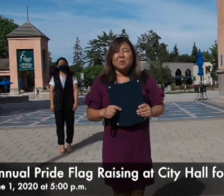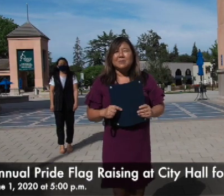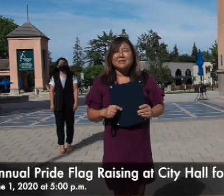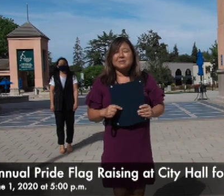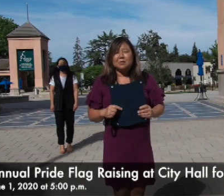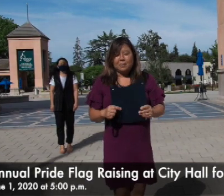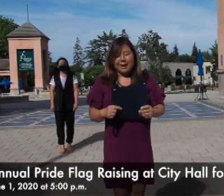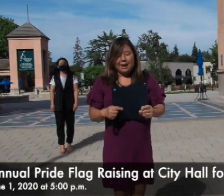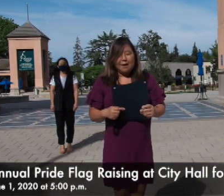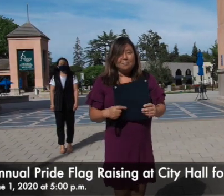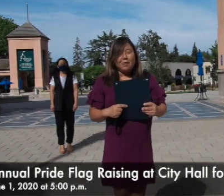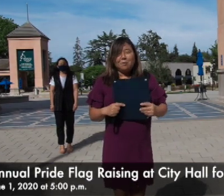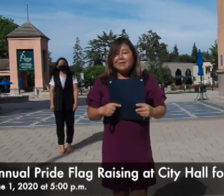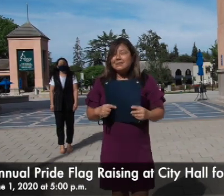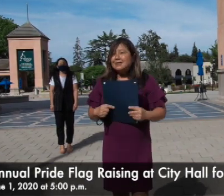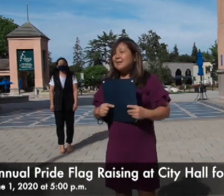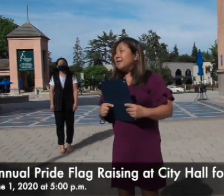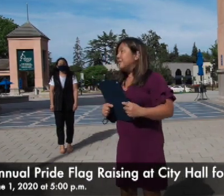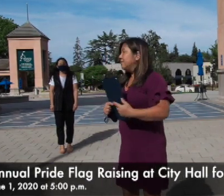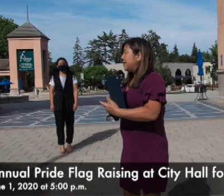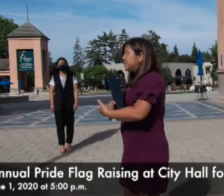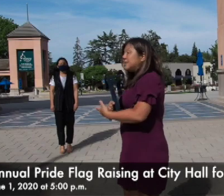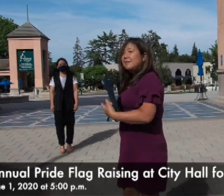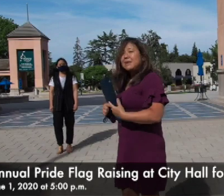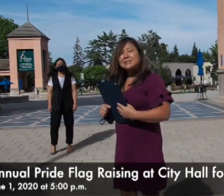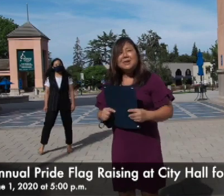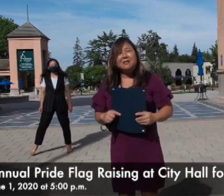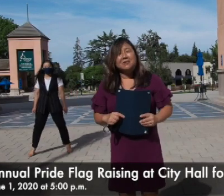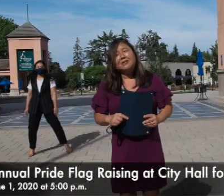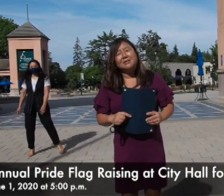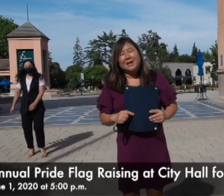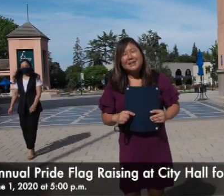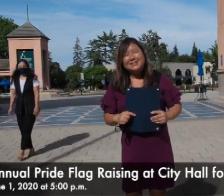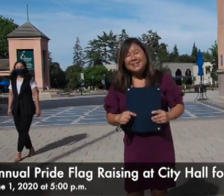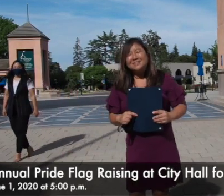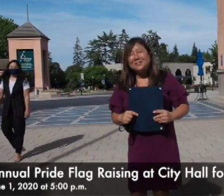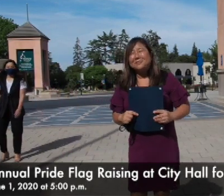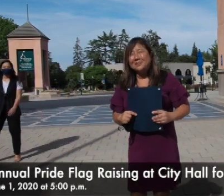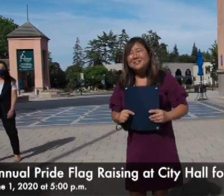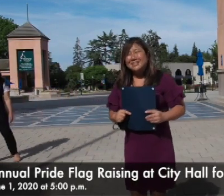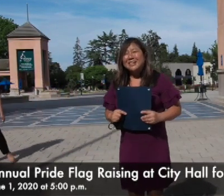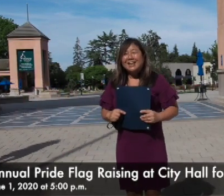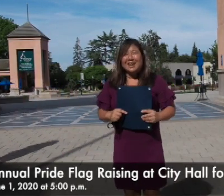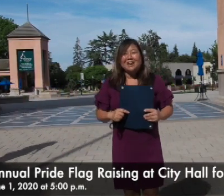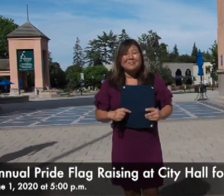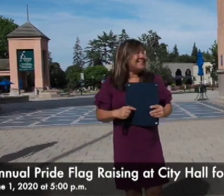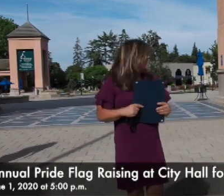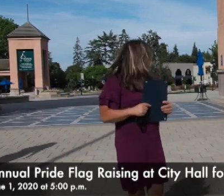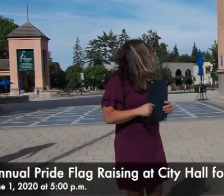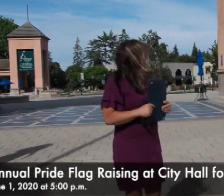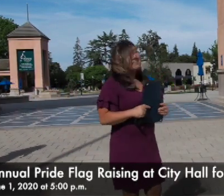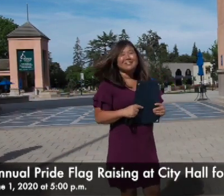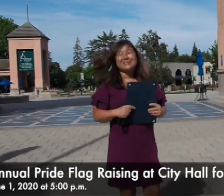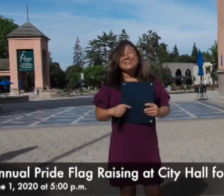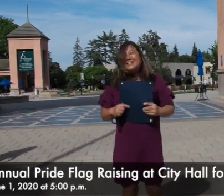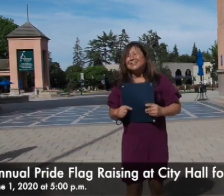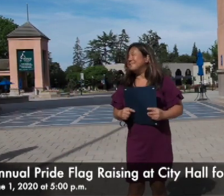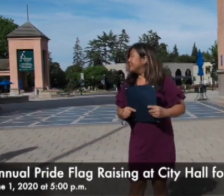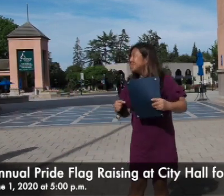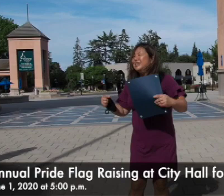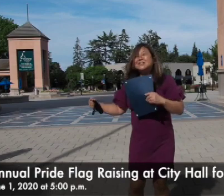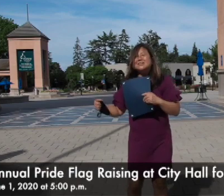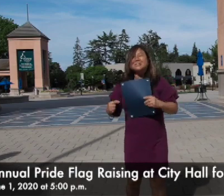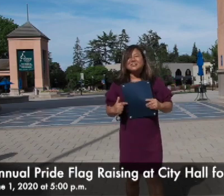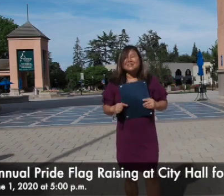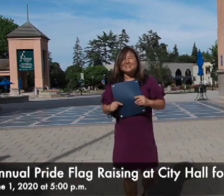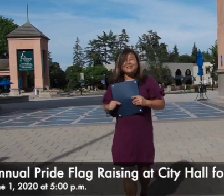this moment. So I wanted to invite Vice Mayor Kamei to say a few words and then Councilmember Clark. So we're